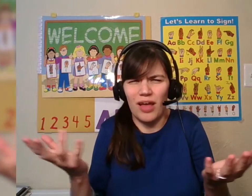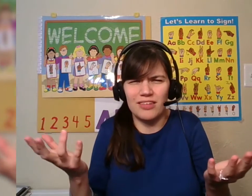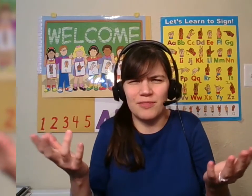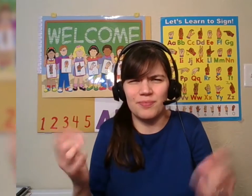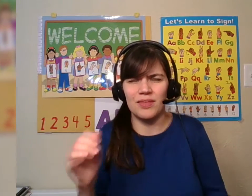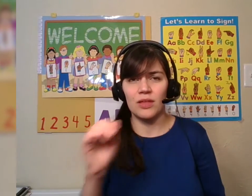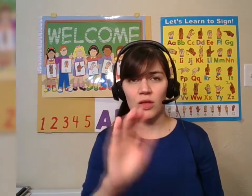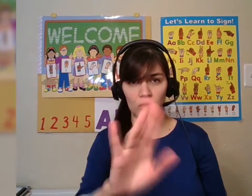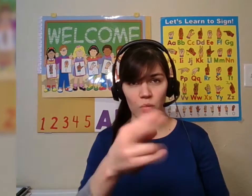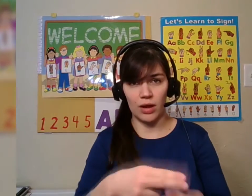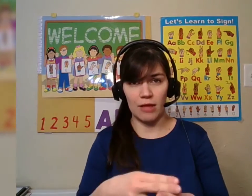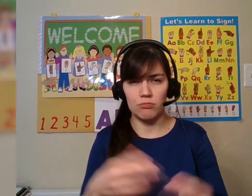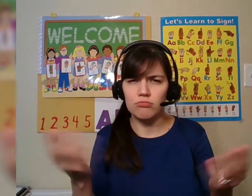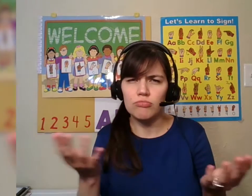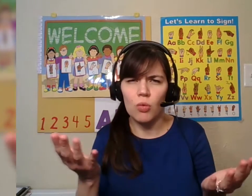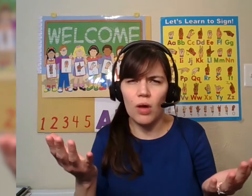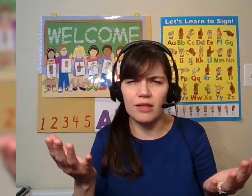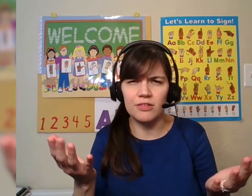What? Your name, what?